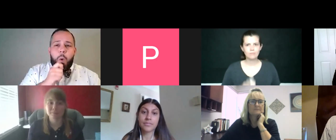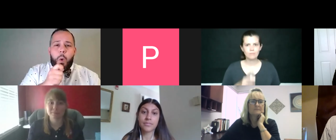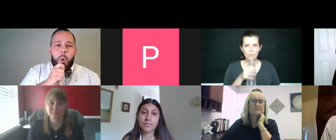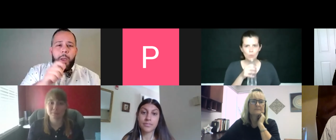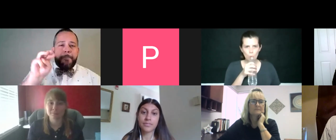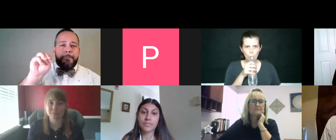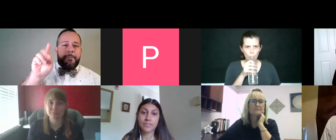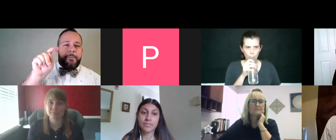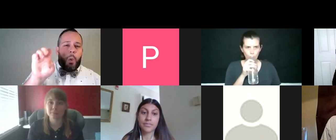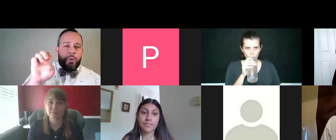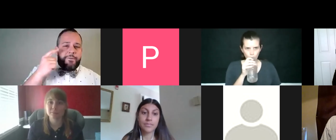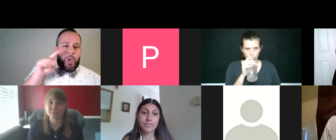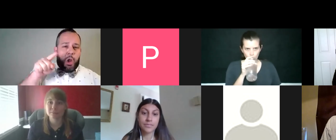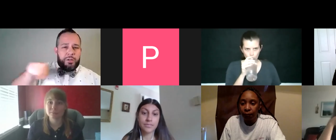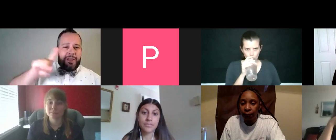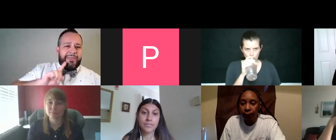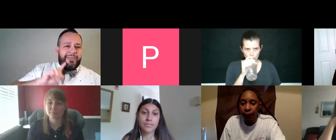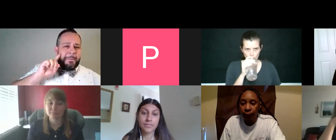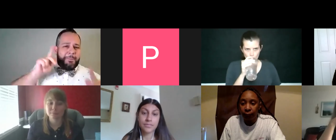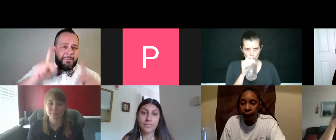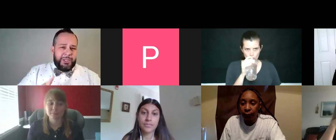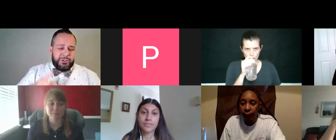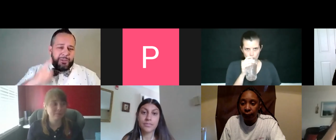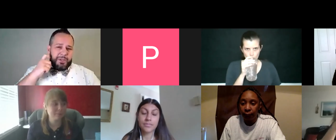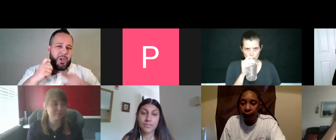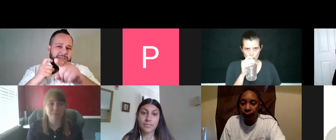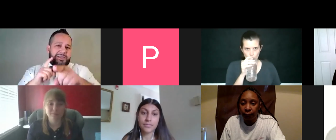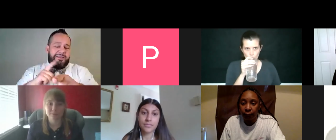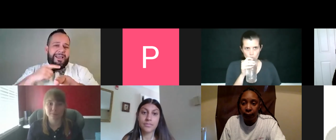announcements, there is a microphone button.